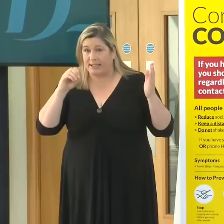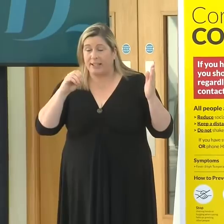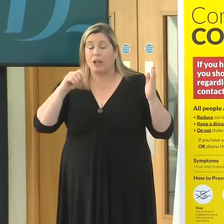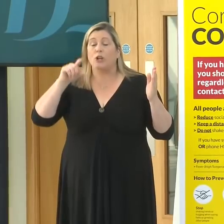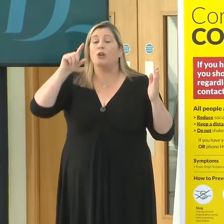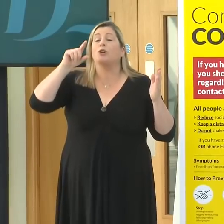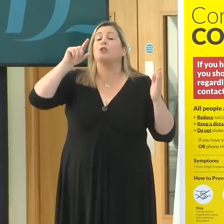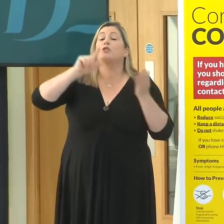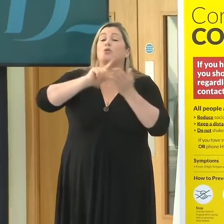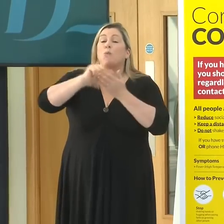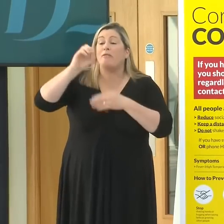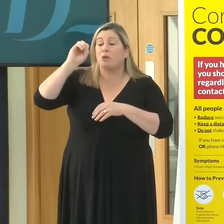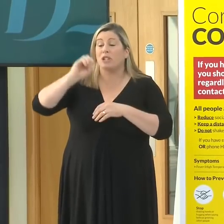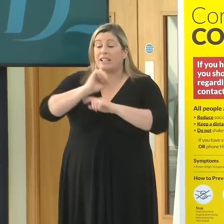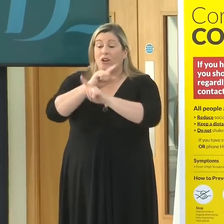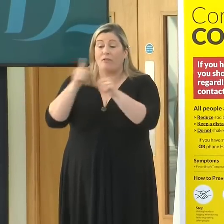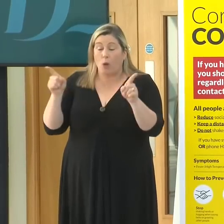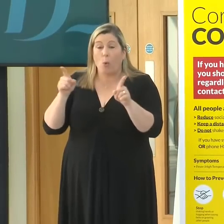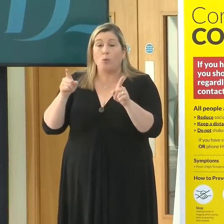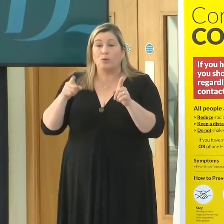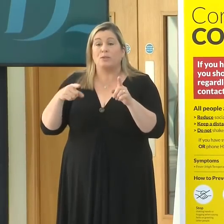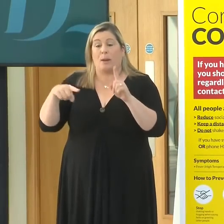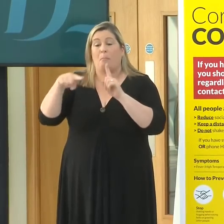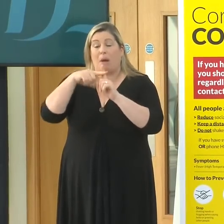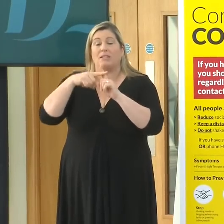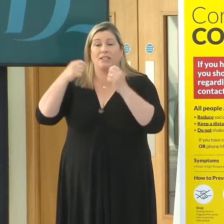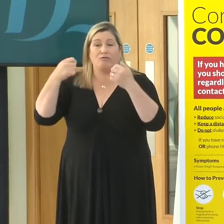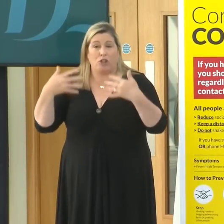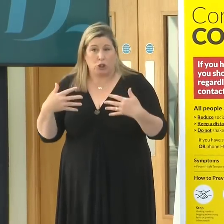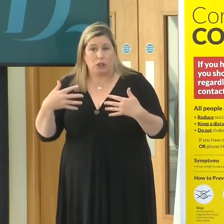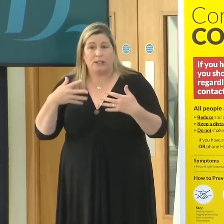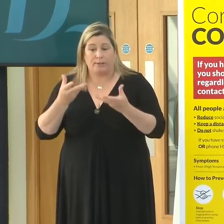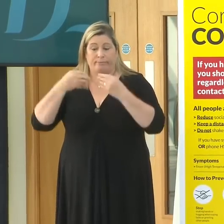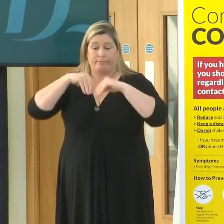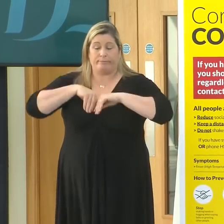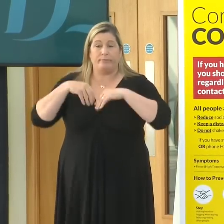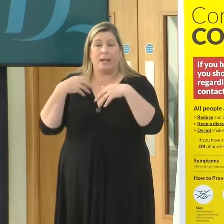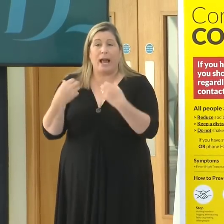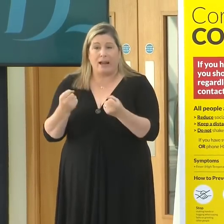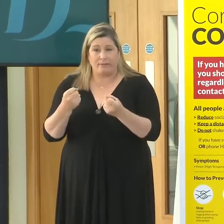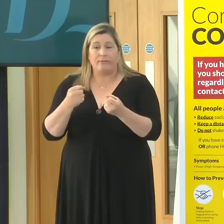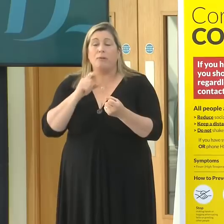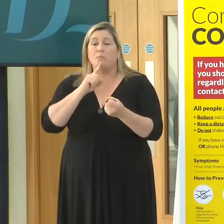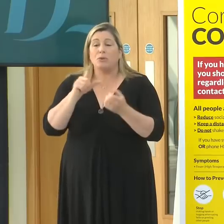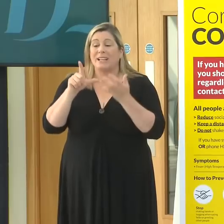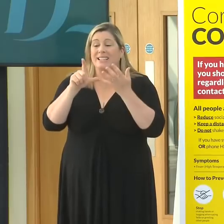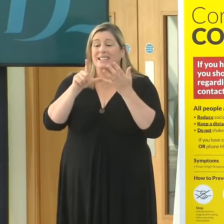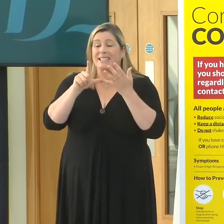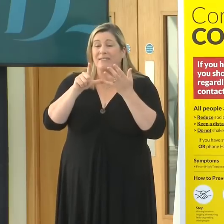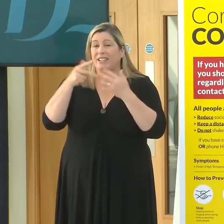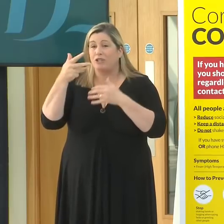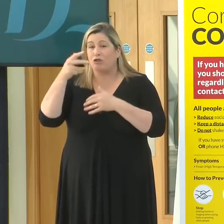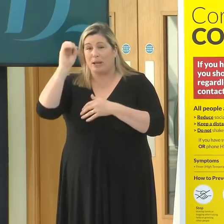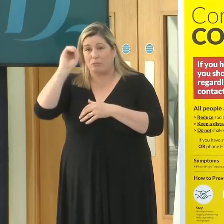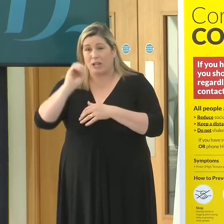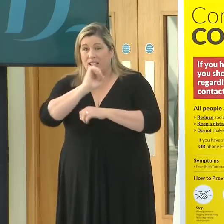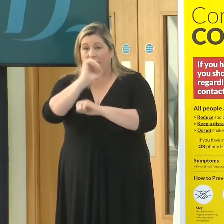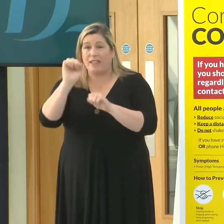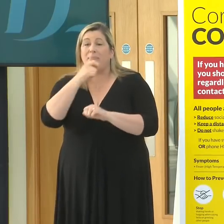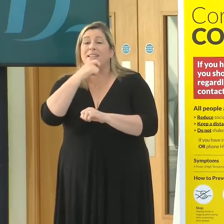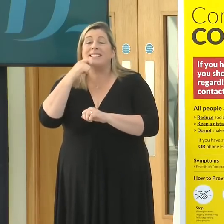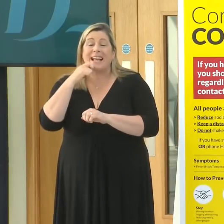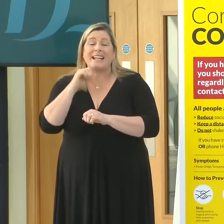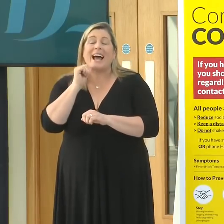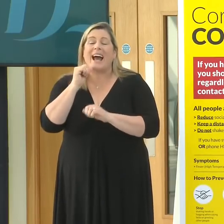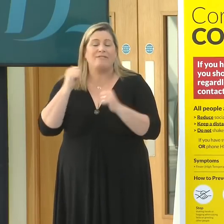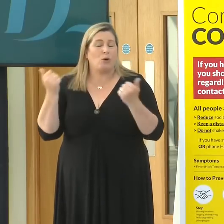that 12%, that number, when we asked them, 73% of them said they were asymptomatic, and 27%